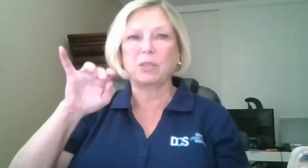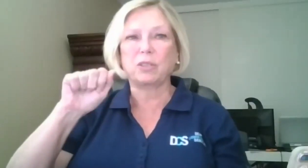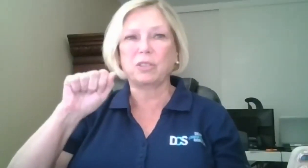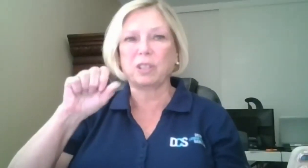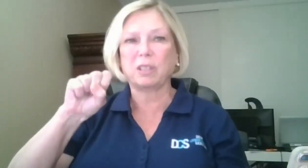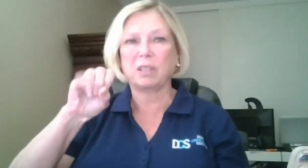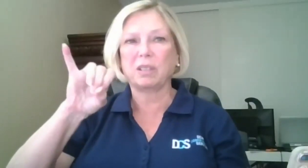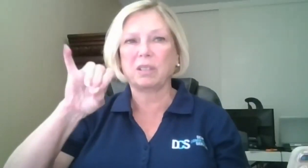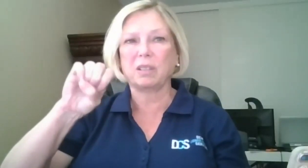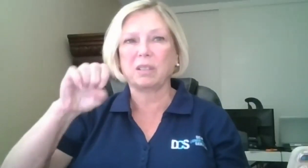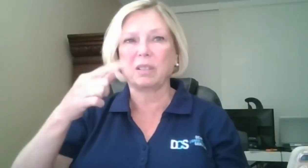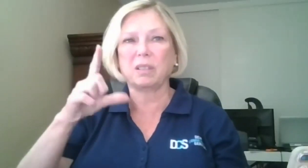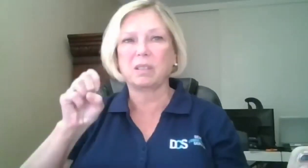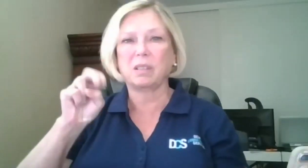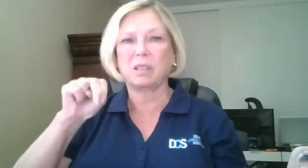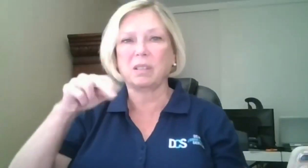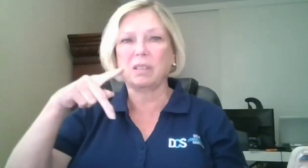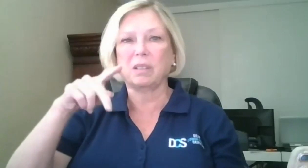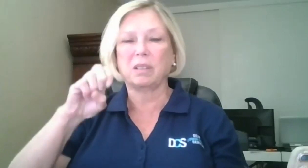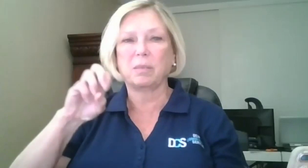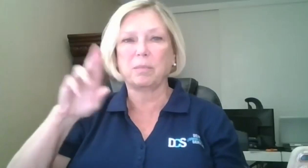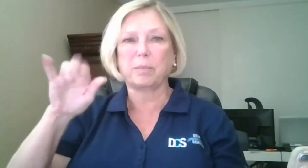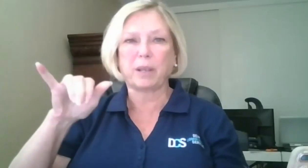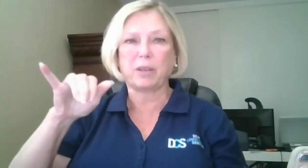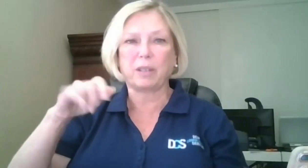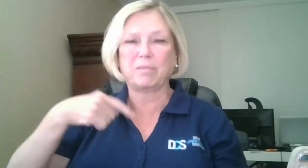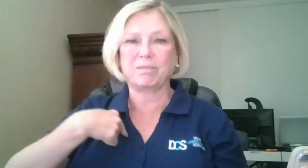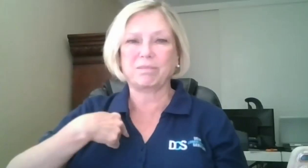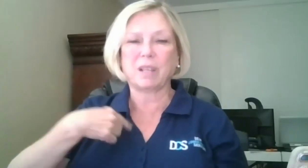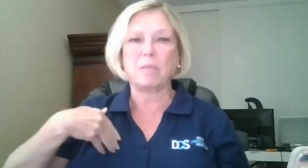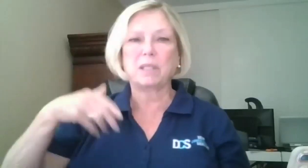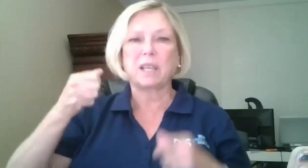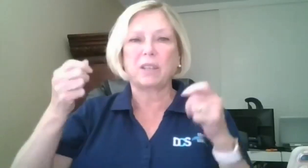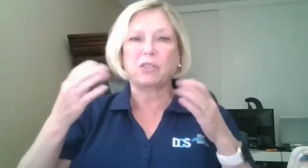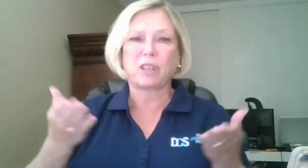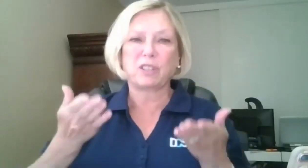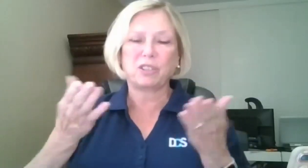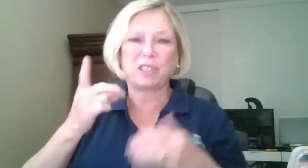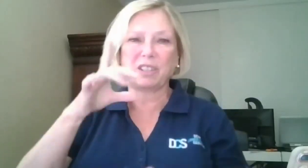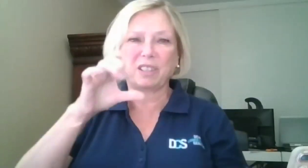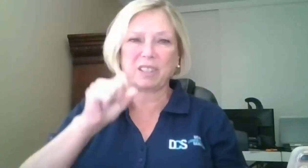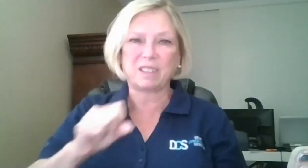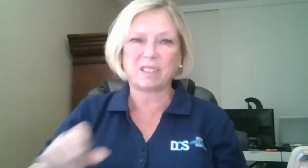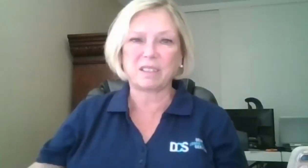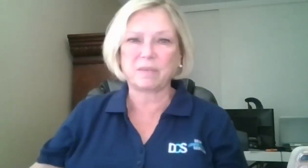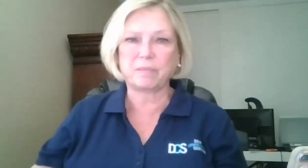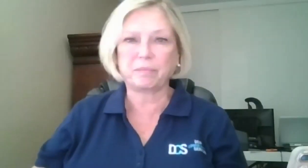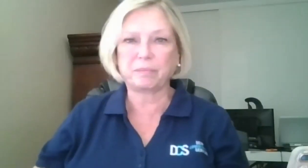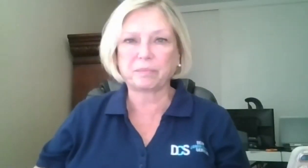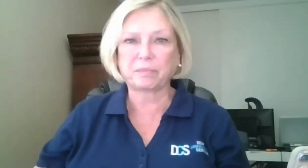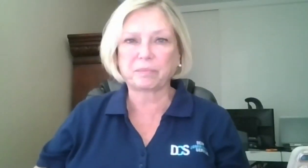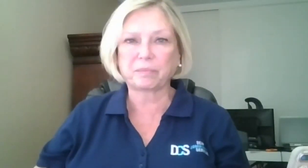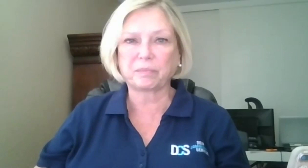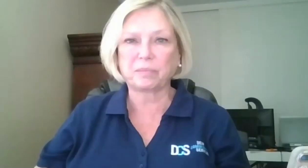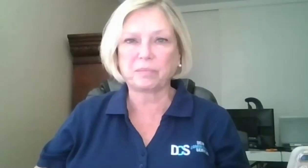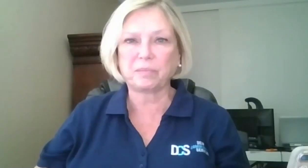Hi, my name is Patricia Sieglin Perry, and I'm the Executive Director here at Deaf Community Services.